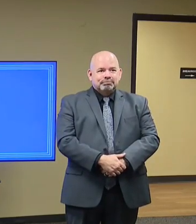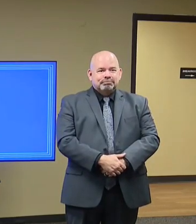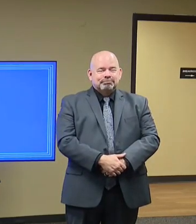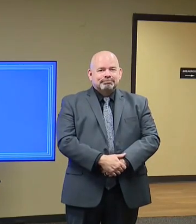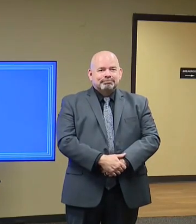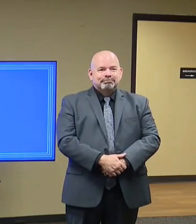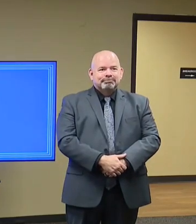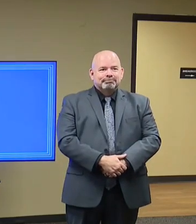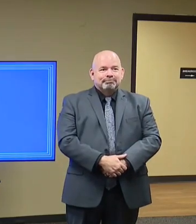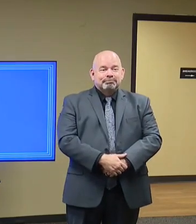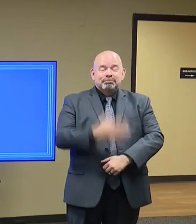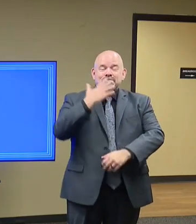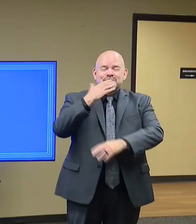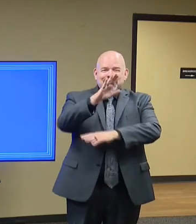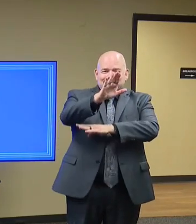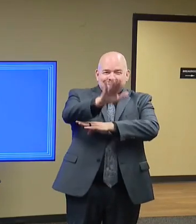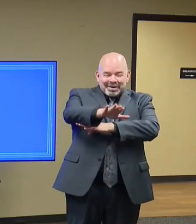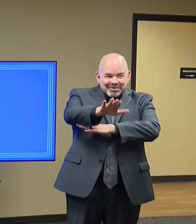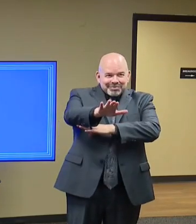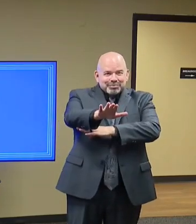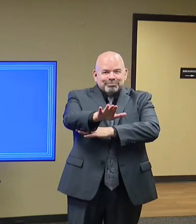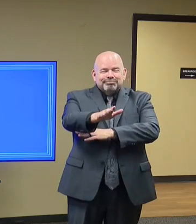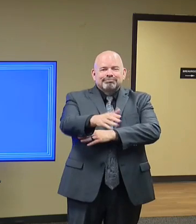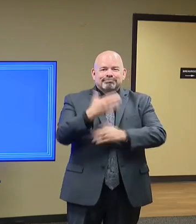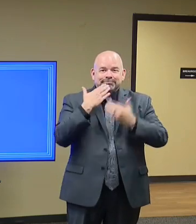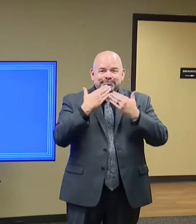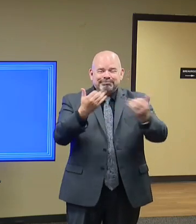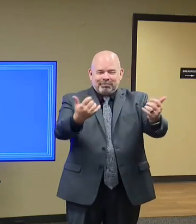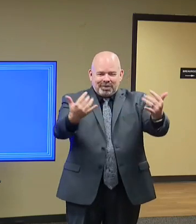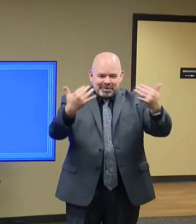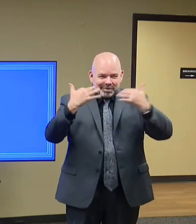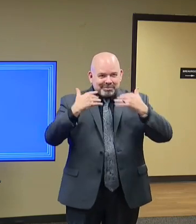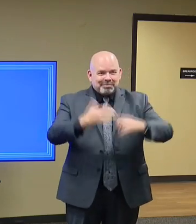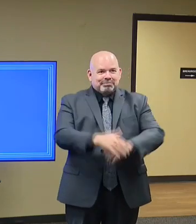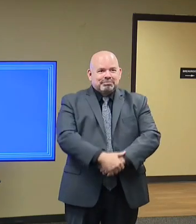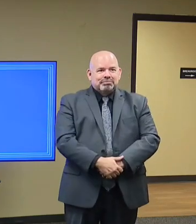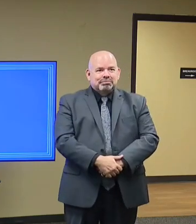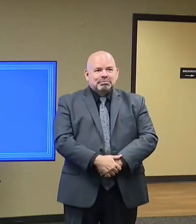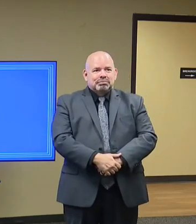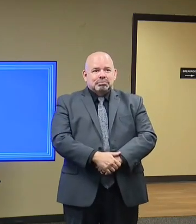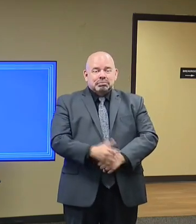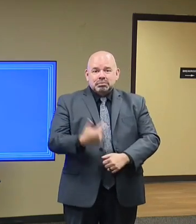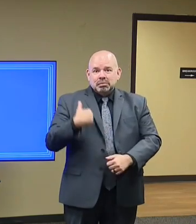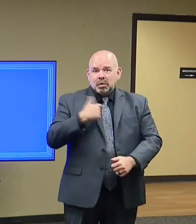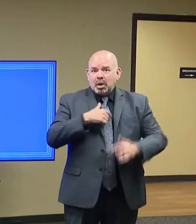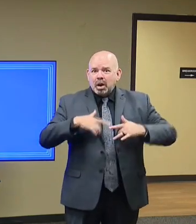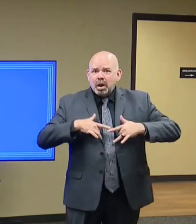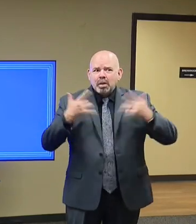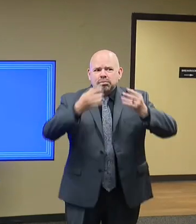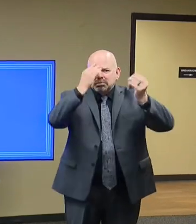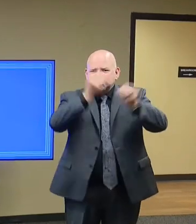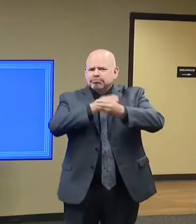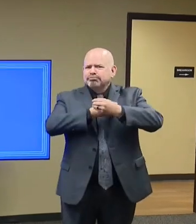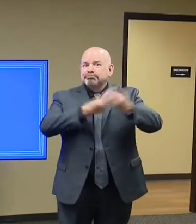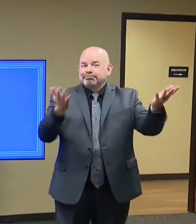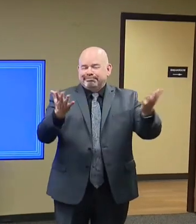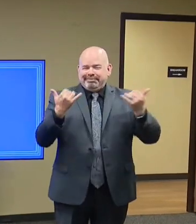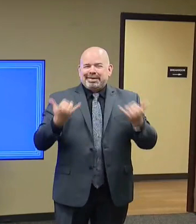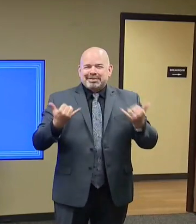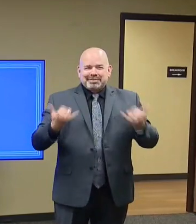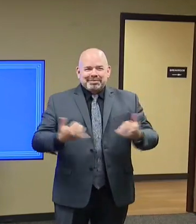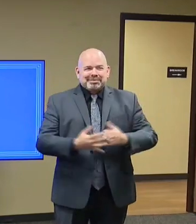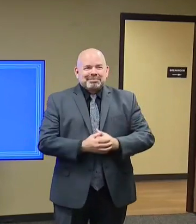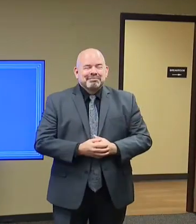Good afternoon, everyone. I'm here to share some good news with you today for a